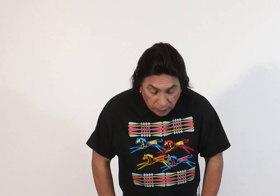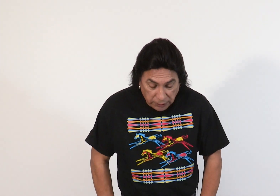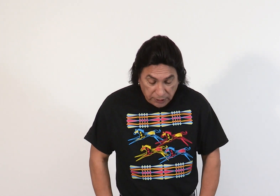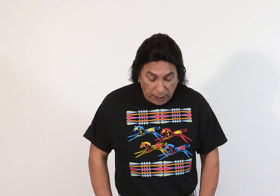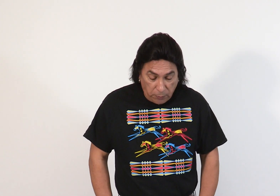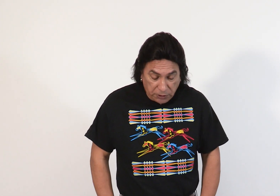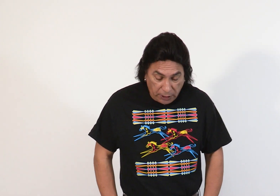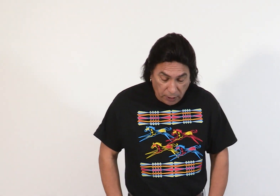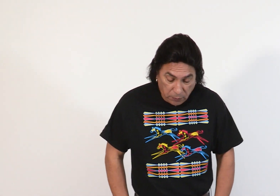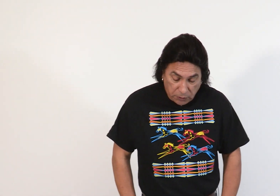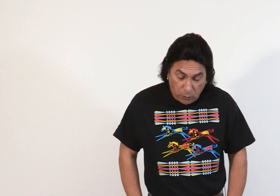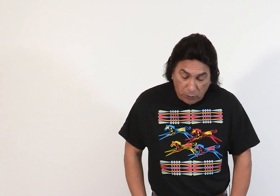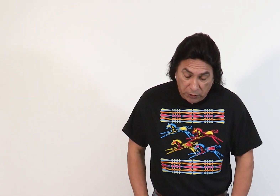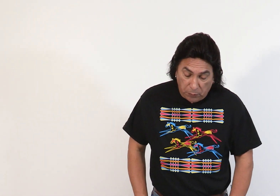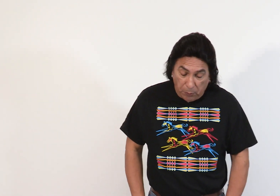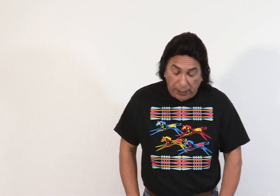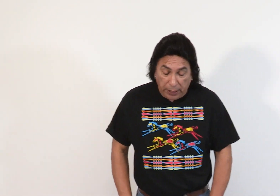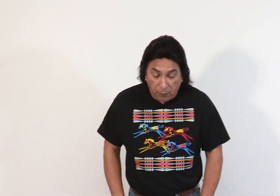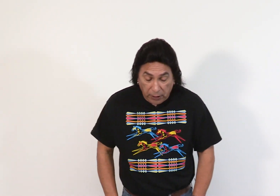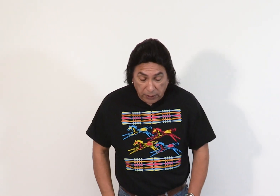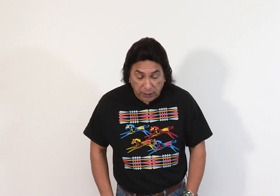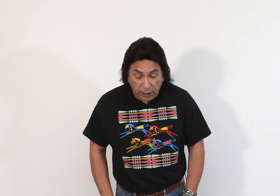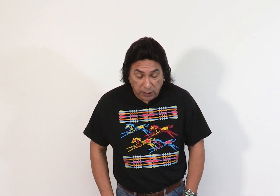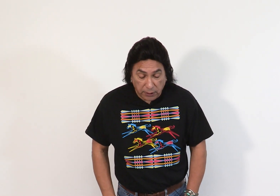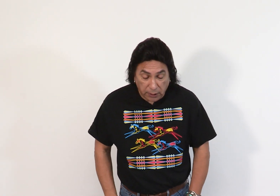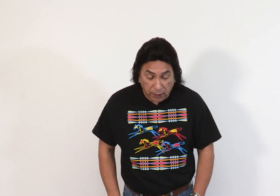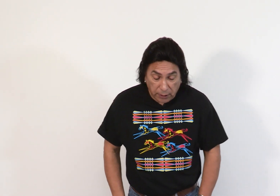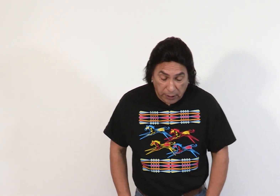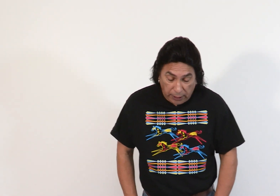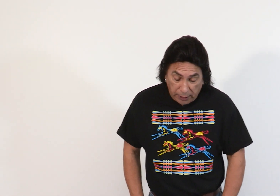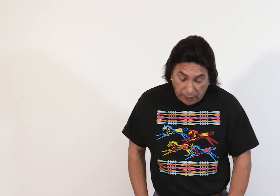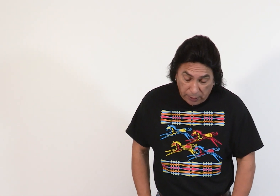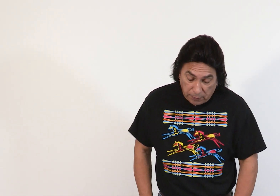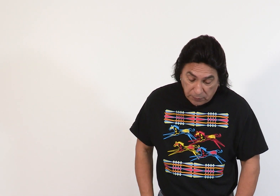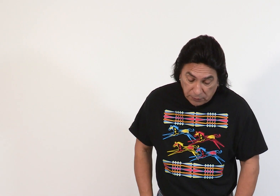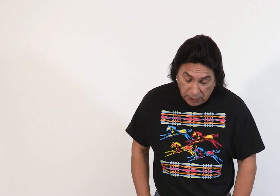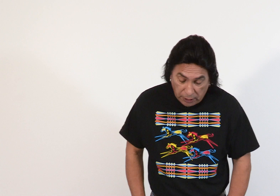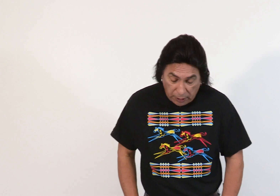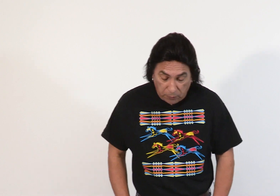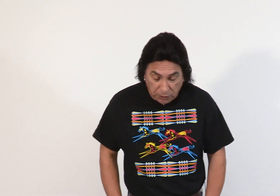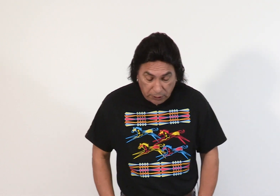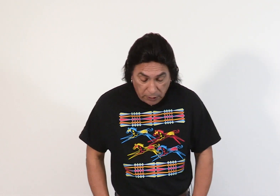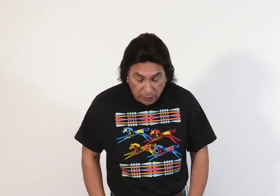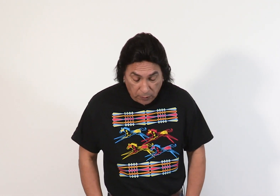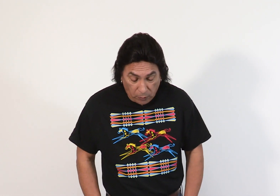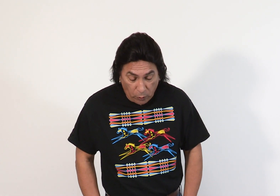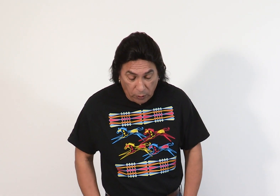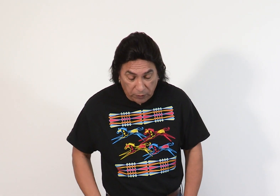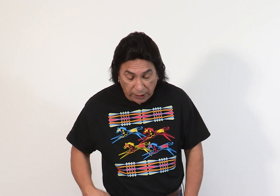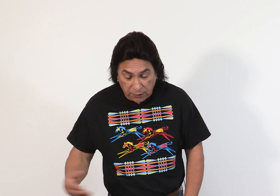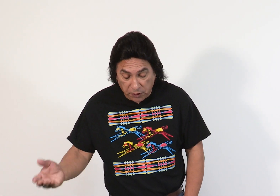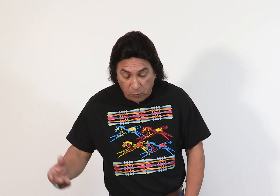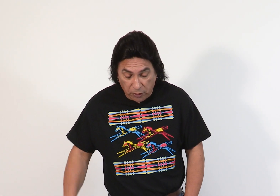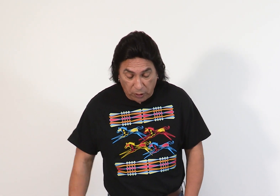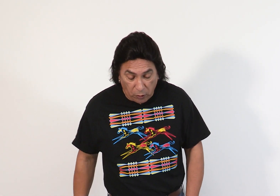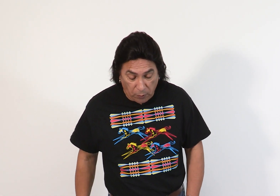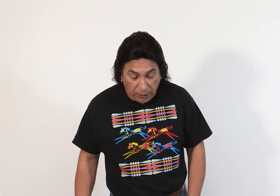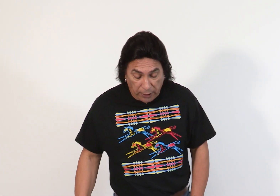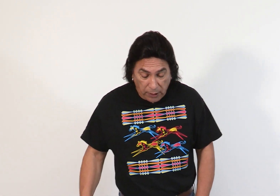Let's say I was saying I was going to bed. How would I say this in sign language? Or telling someone to go to bed.